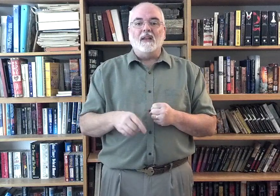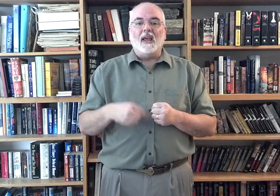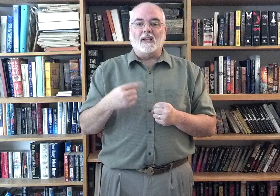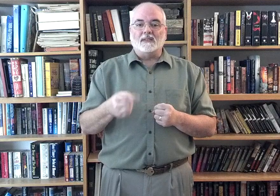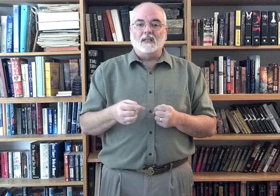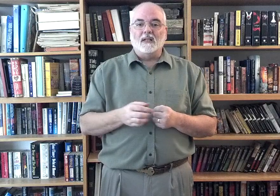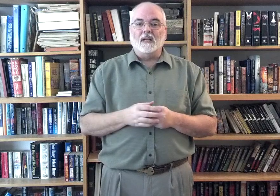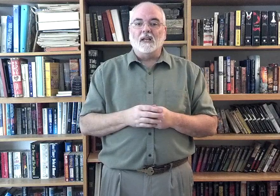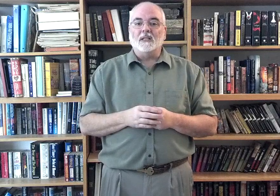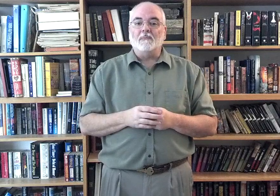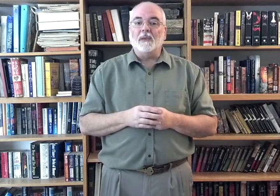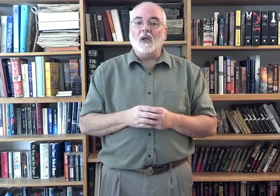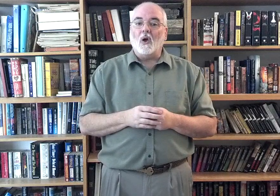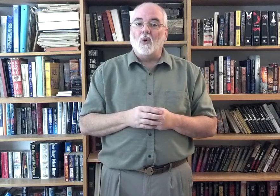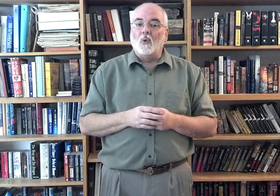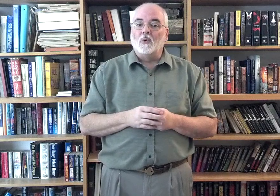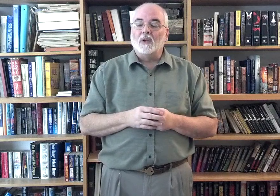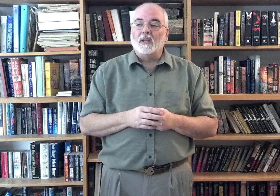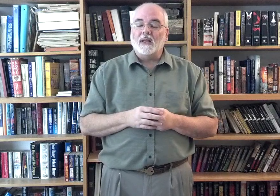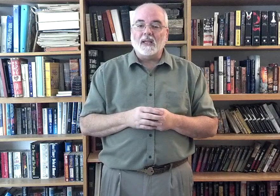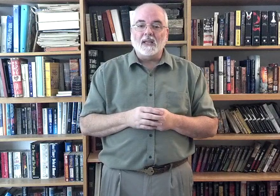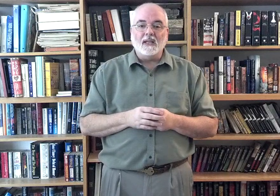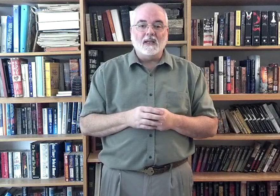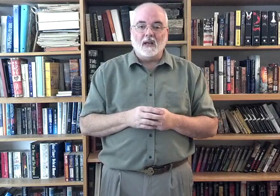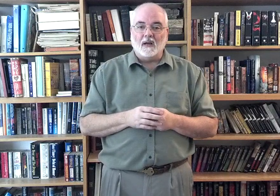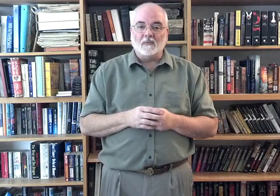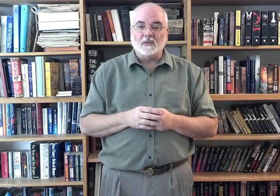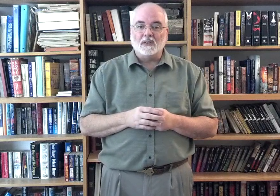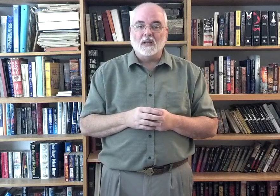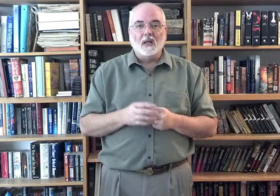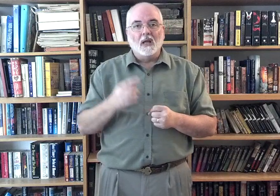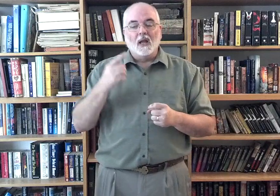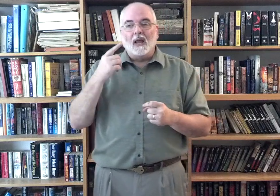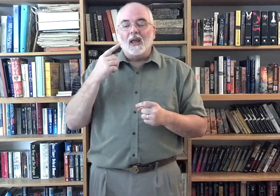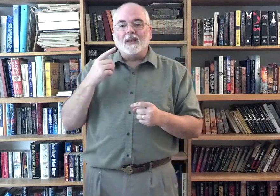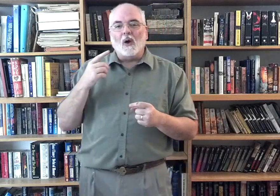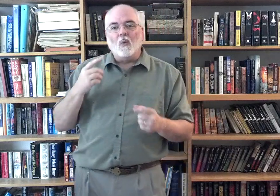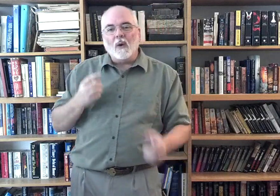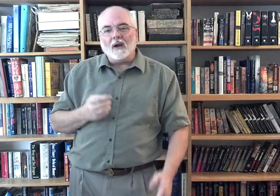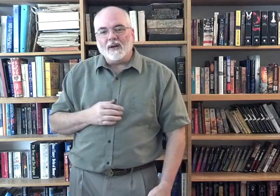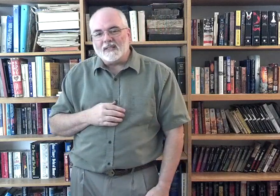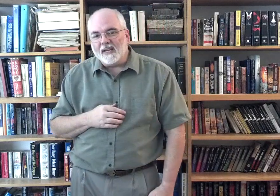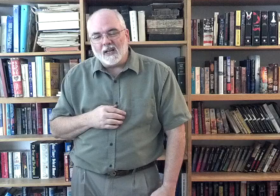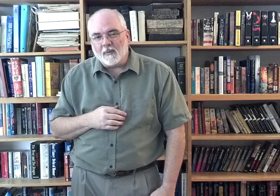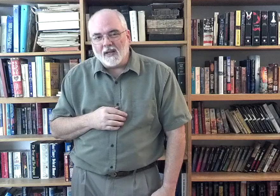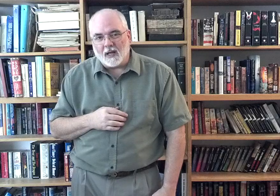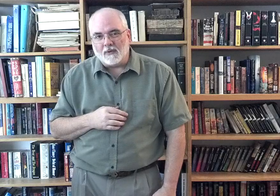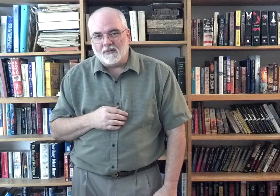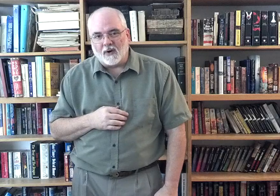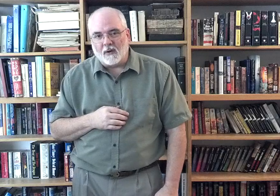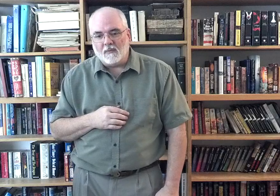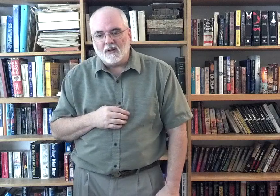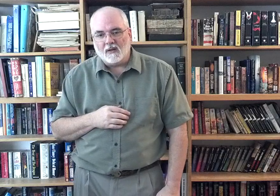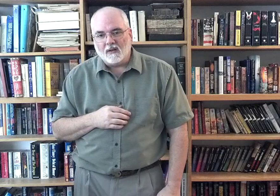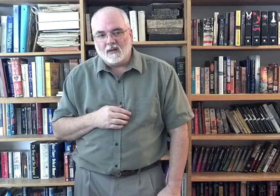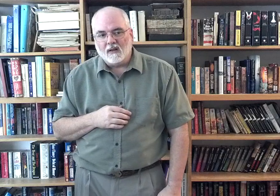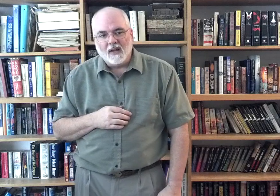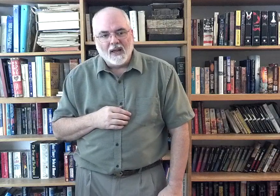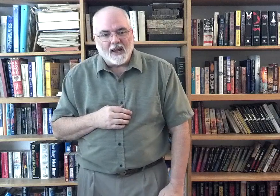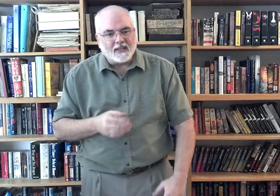next is, behold, he comes. Now, where is he going to be coming from? Is he